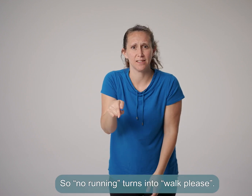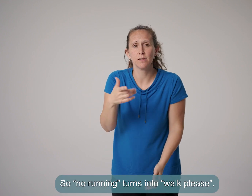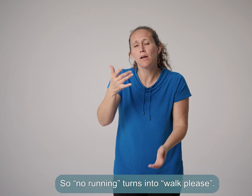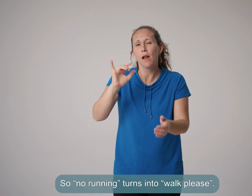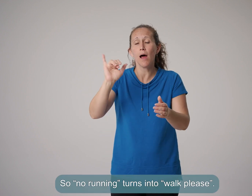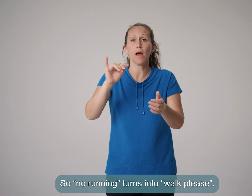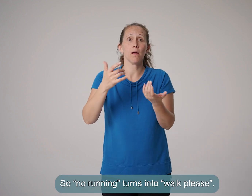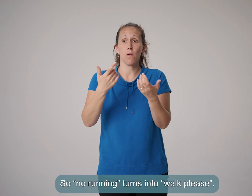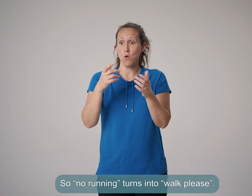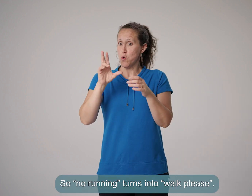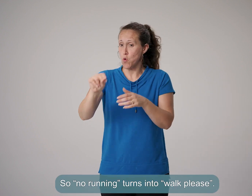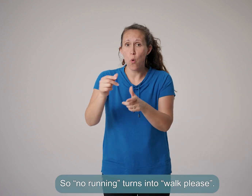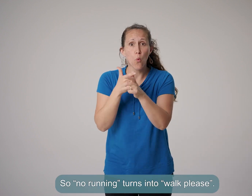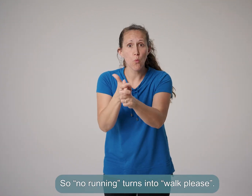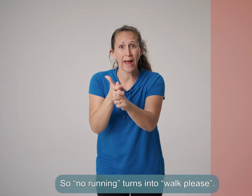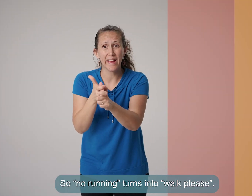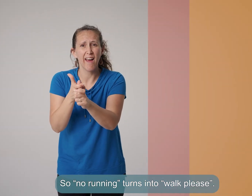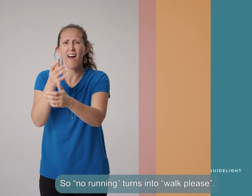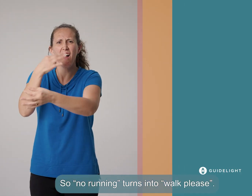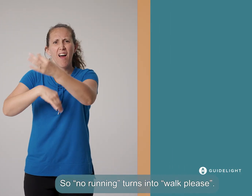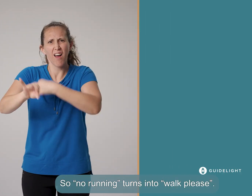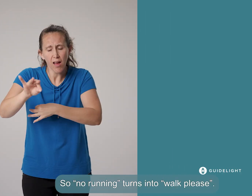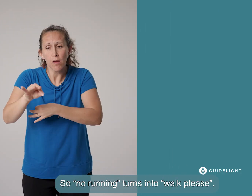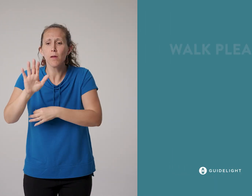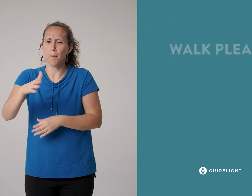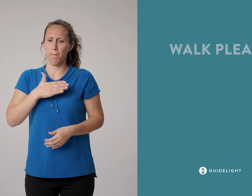So, no running turns into walk please.